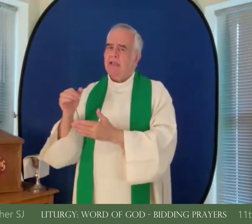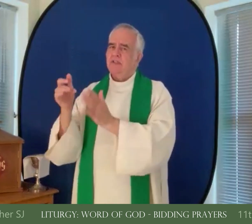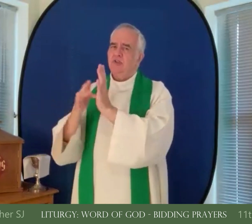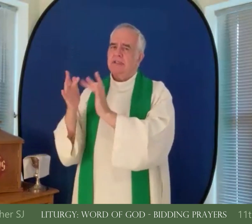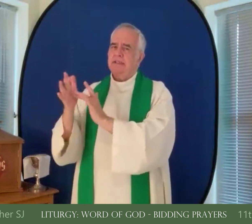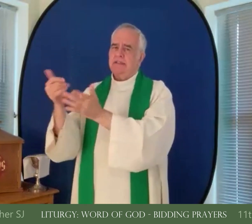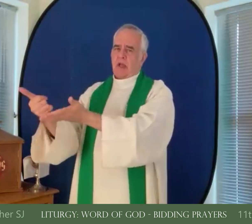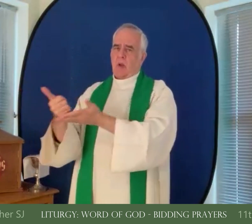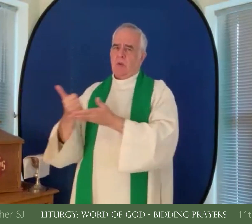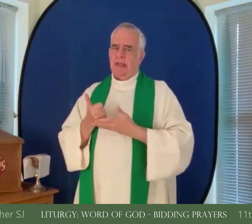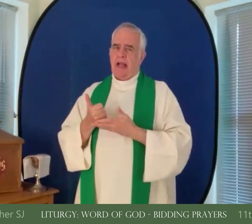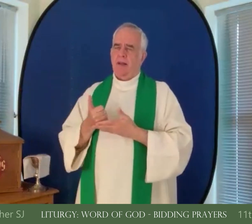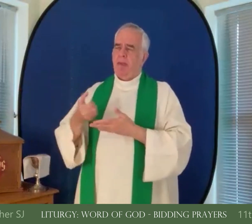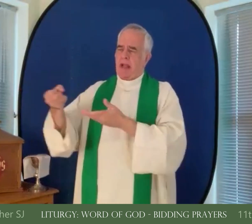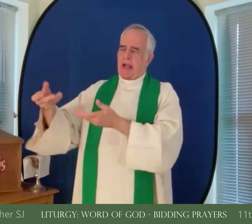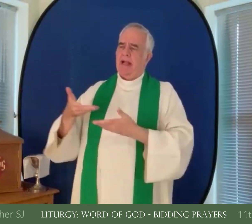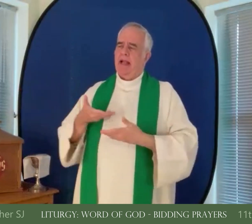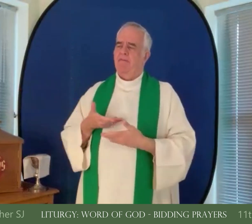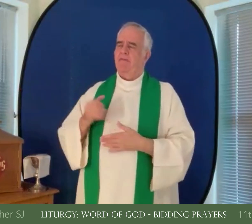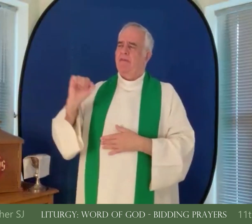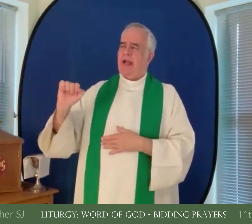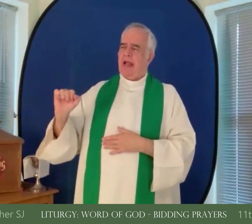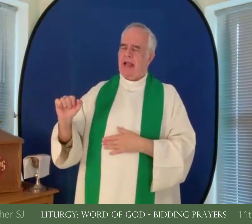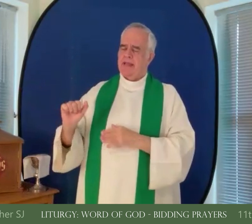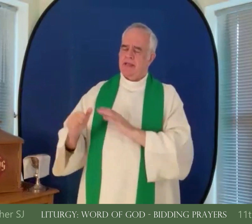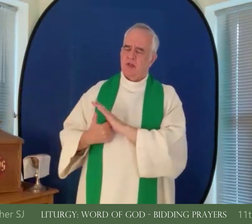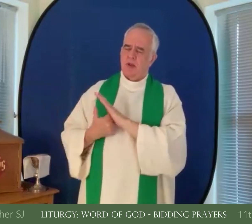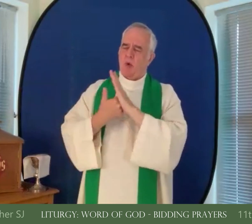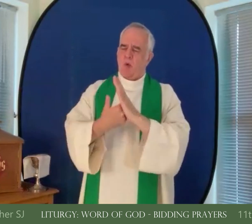asking Jesus to help and give his support.